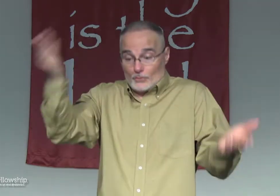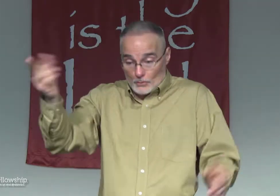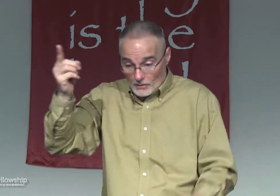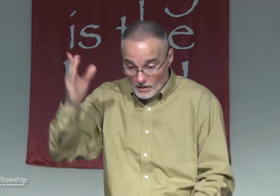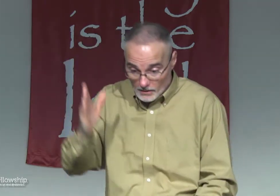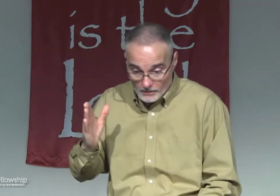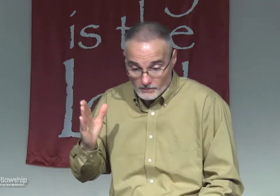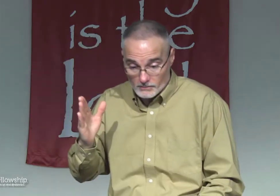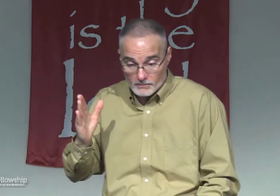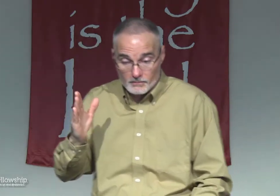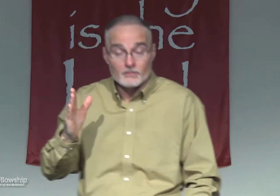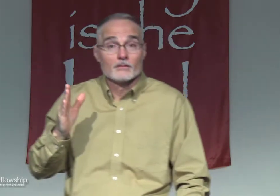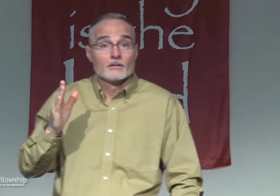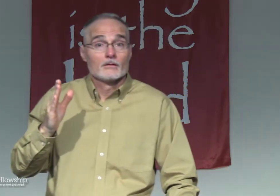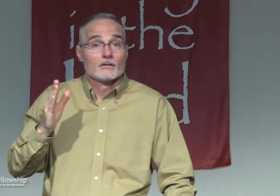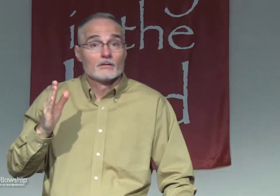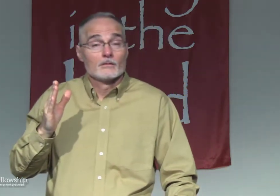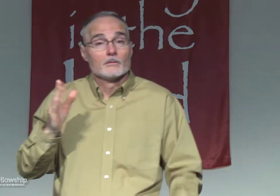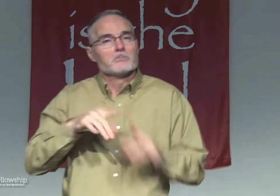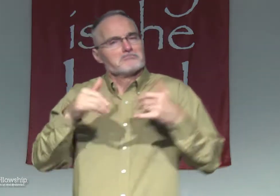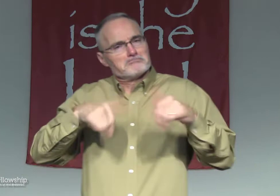there are many people out there who do not know God,